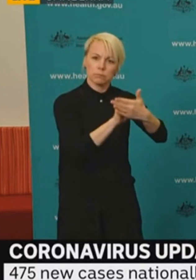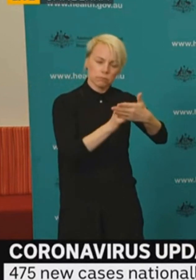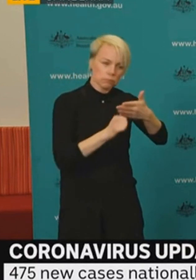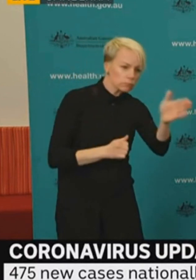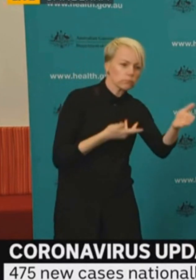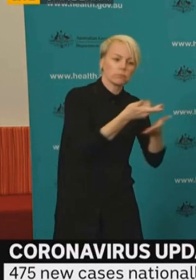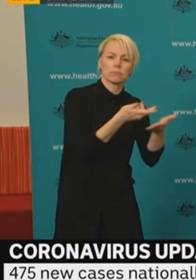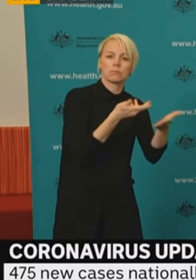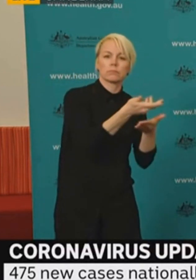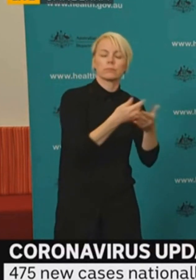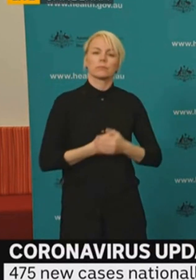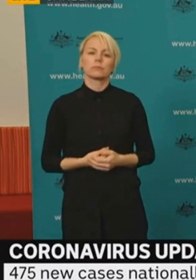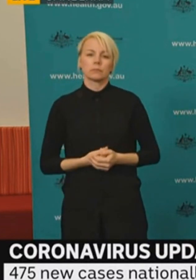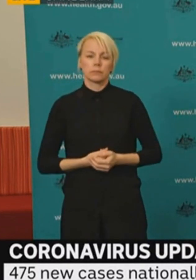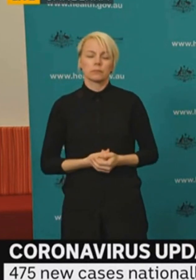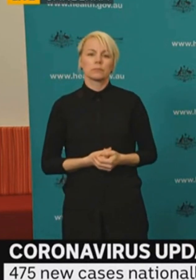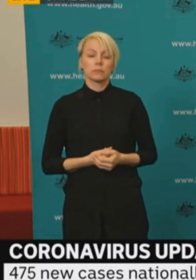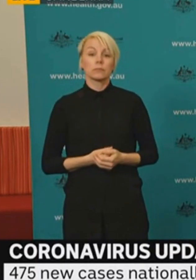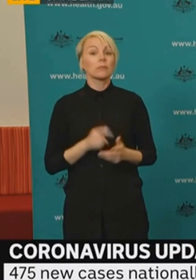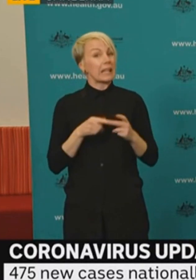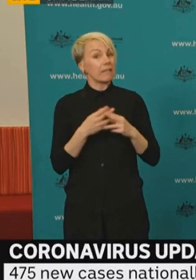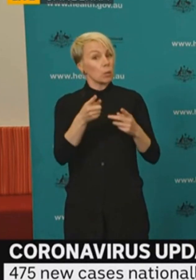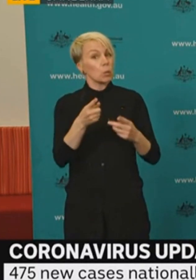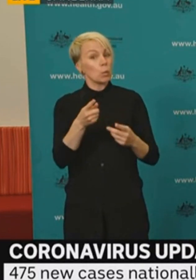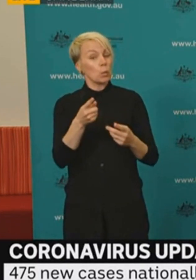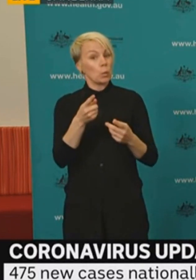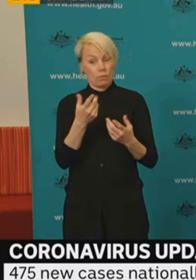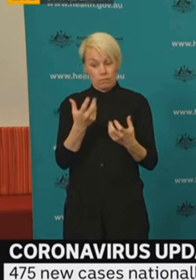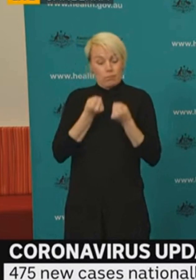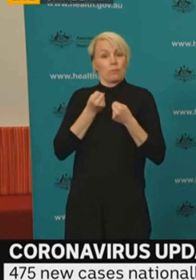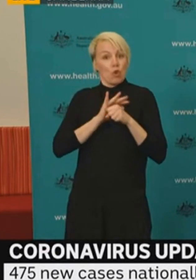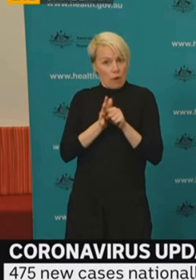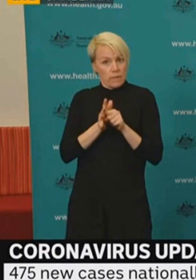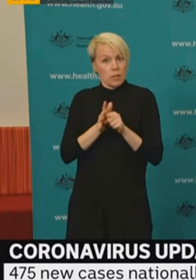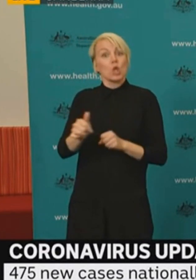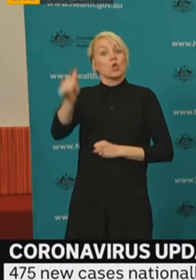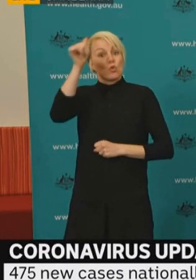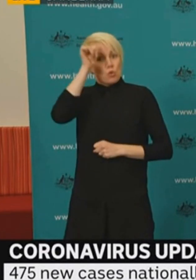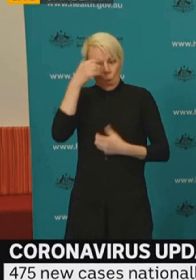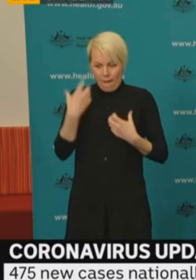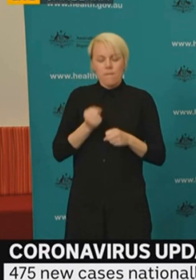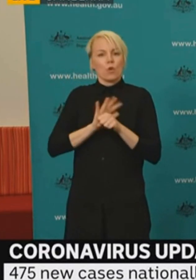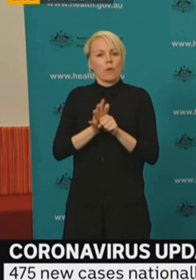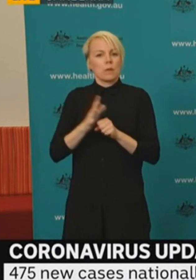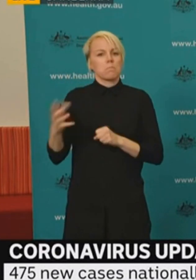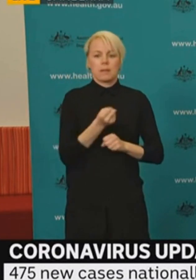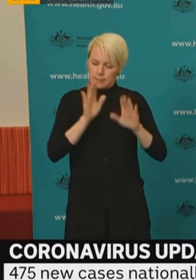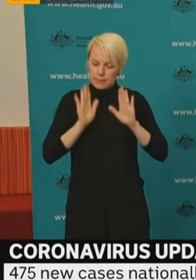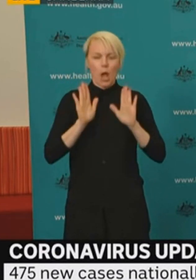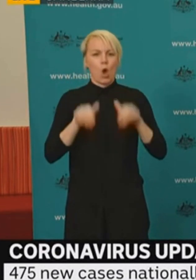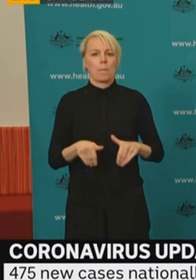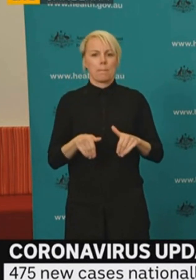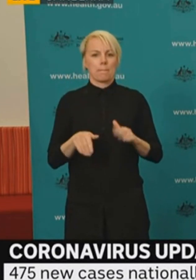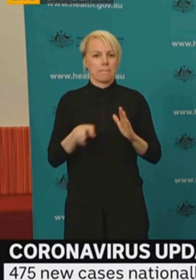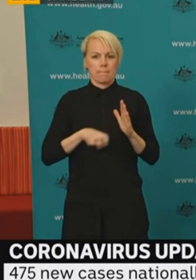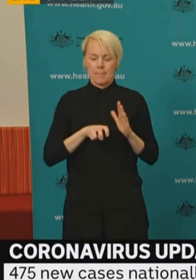most important thing is once you get a diagnosis, someone is aware of that diagnosis and then they isolate. Then, as you